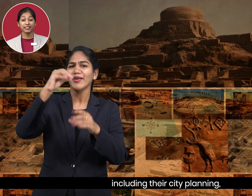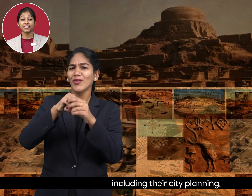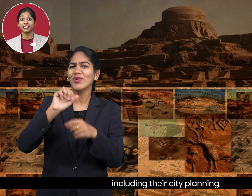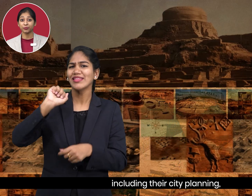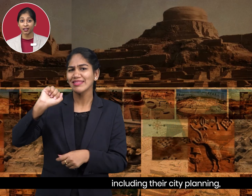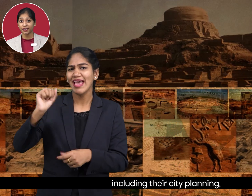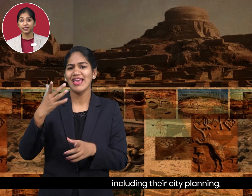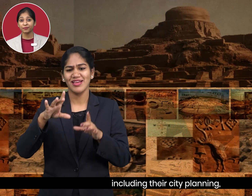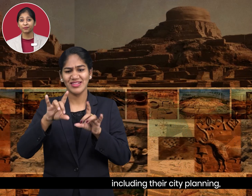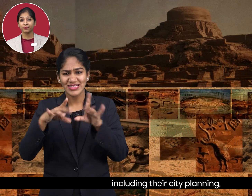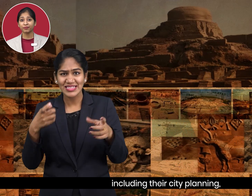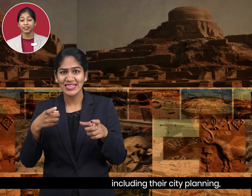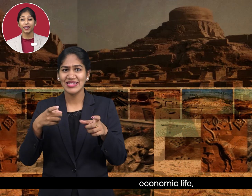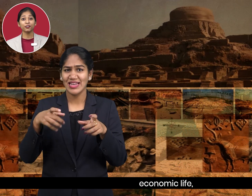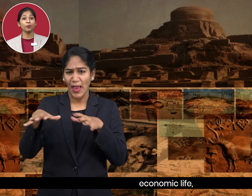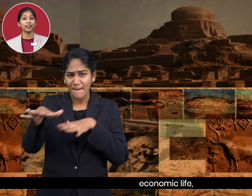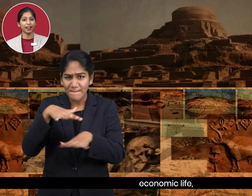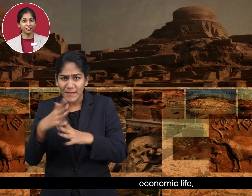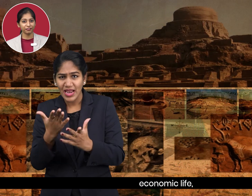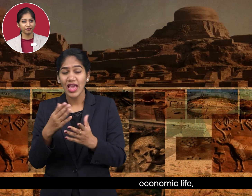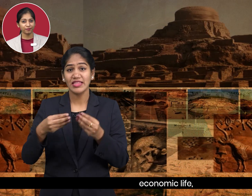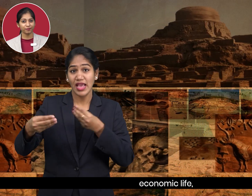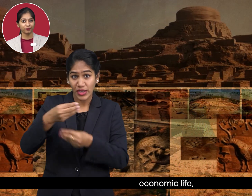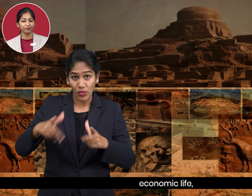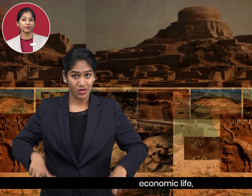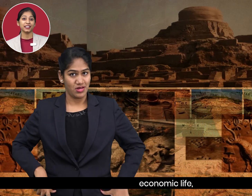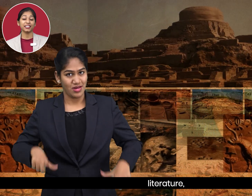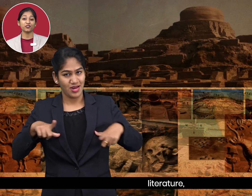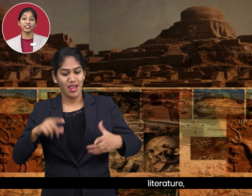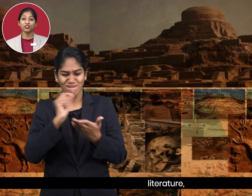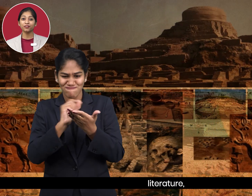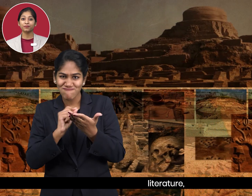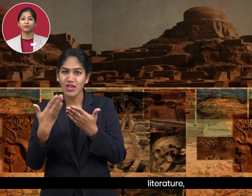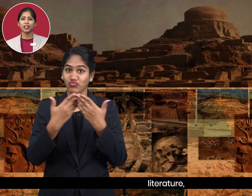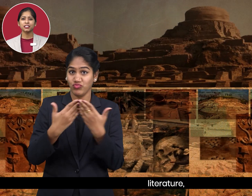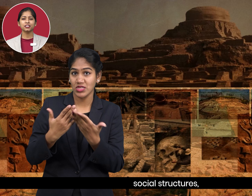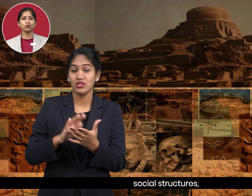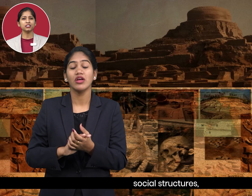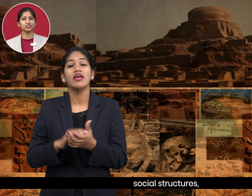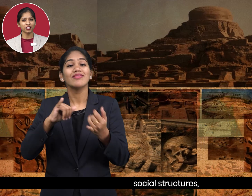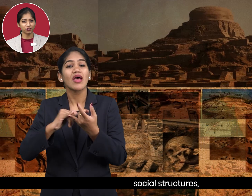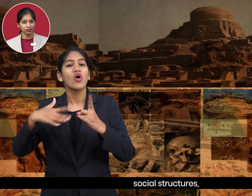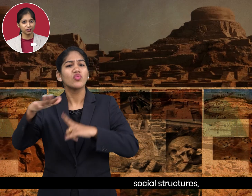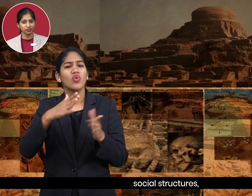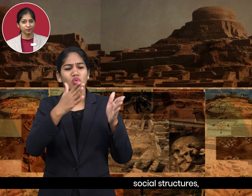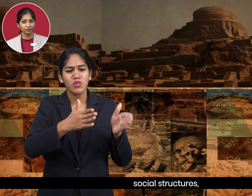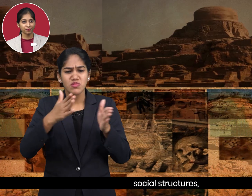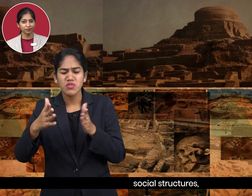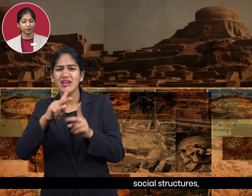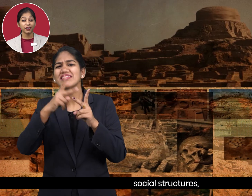including their city planning, economic life, literature, social